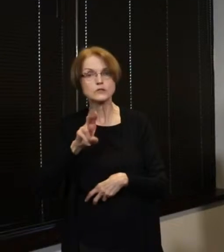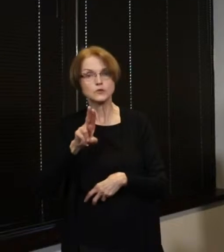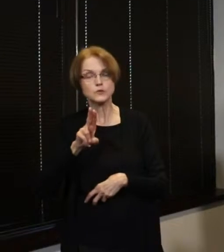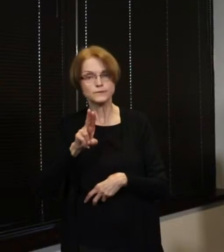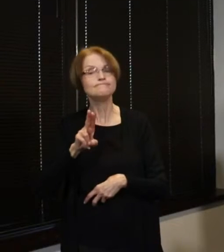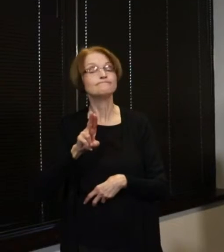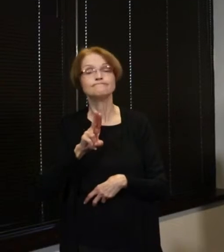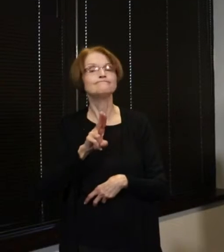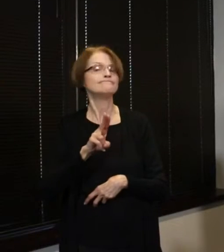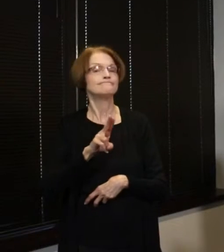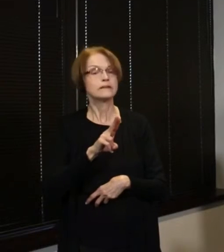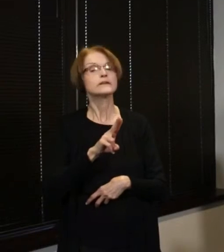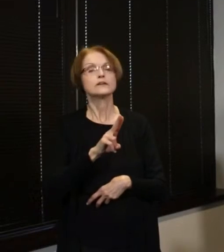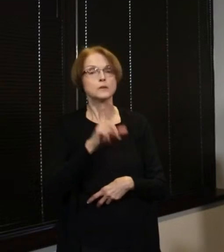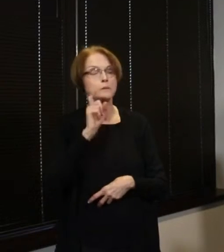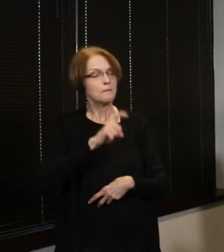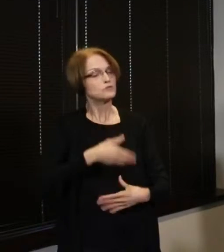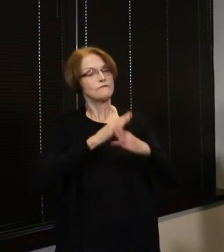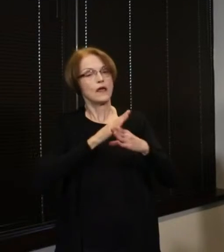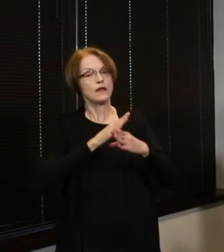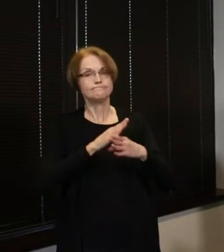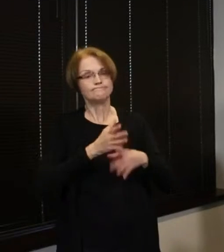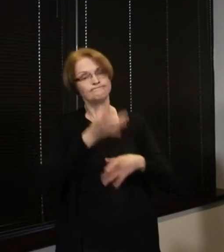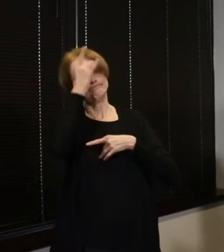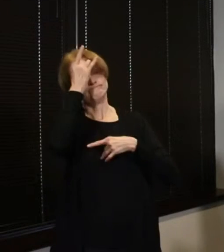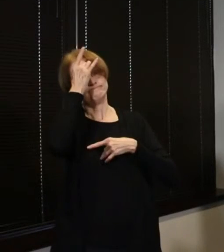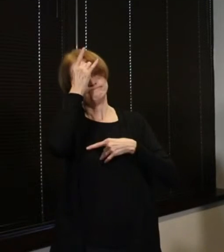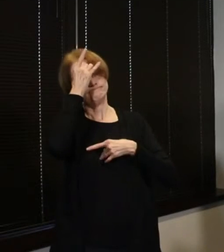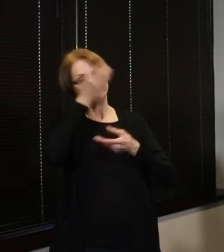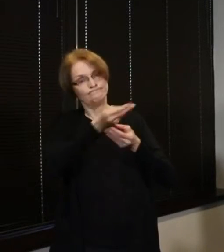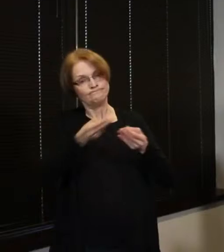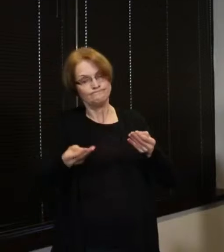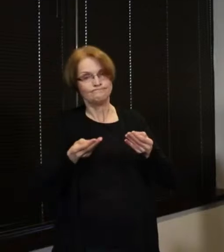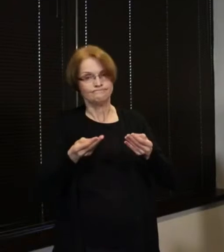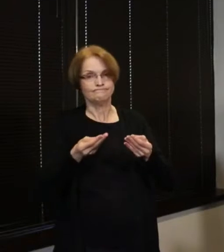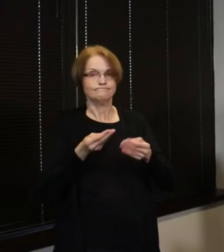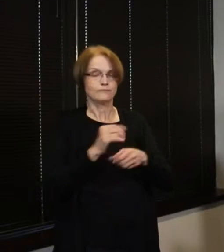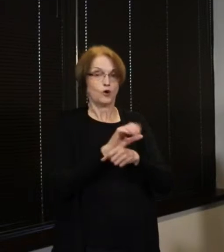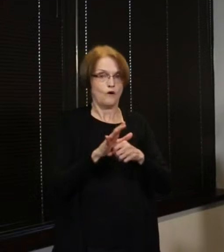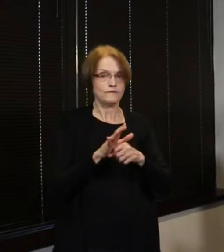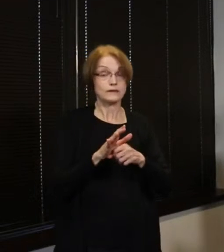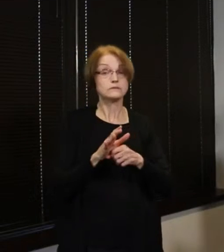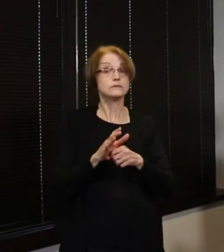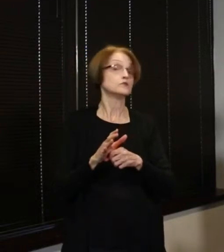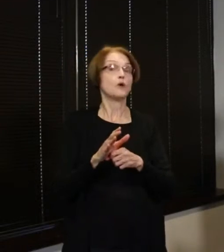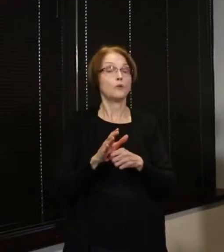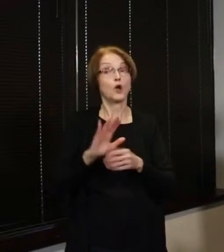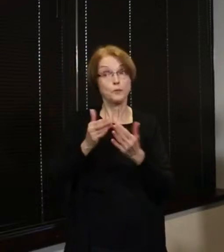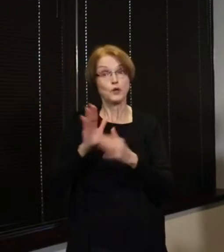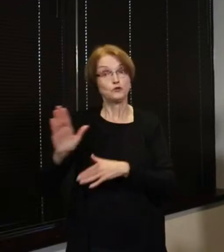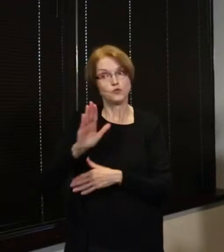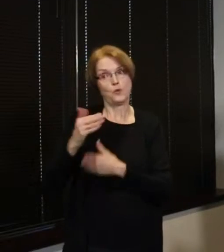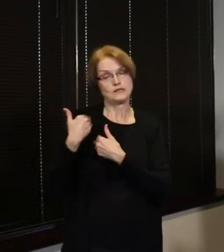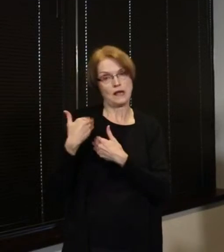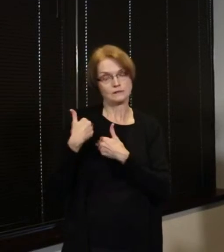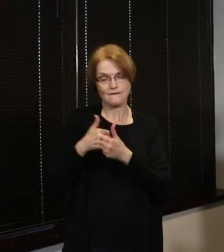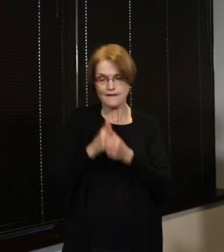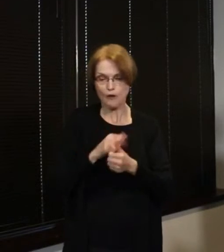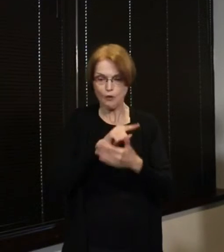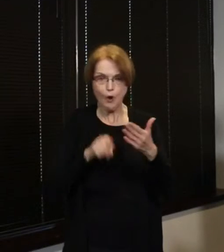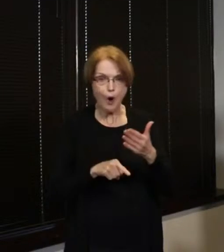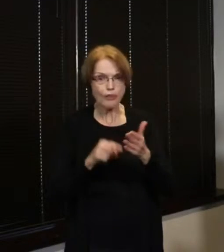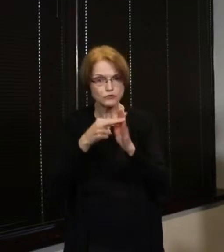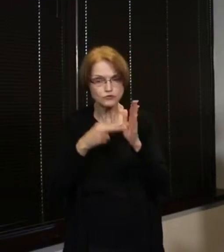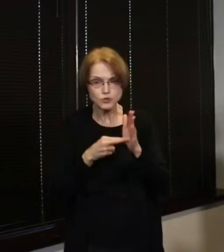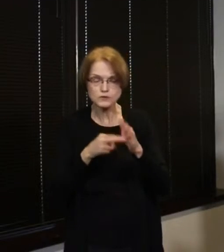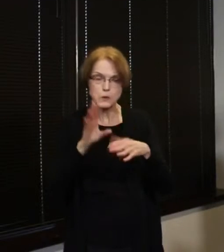prevent the infection in the first place. And that's where the community comes into play by following all of those mitigation